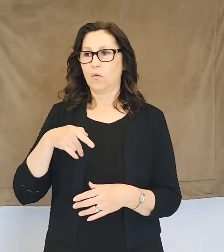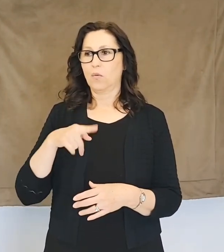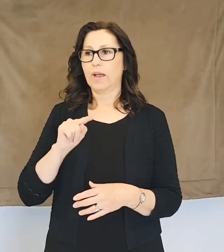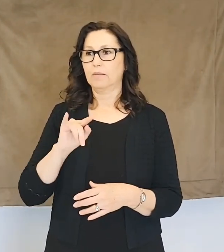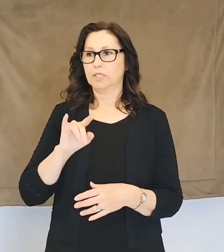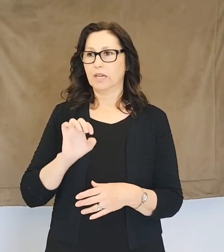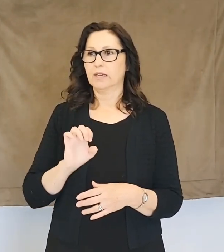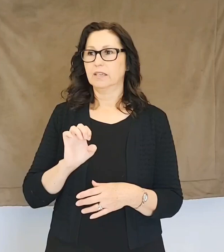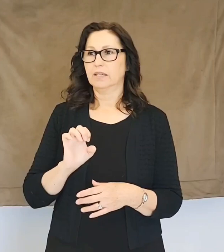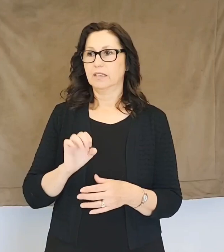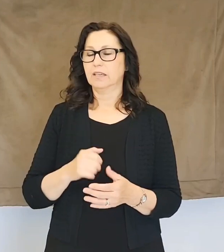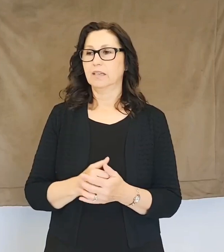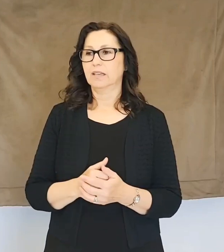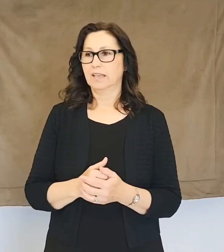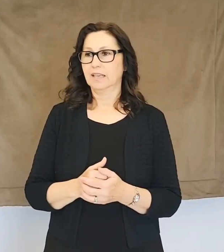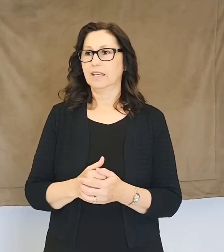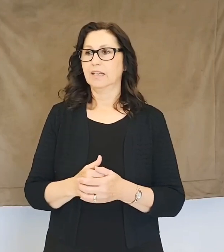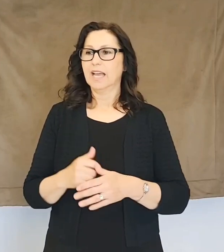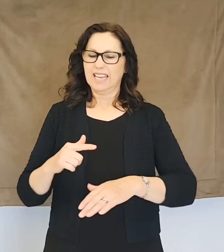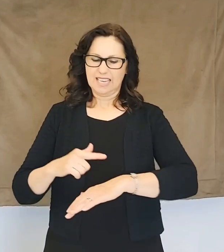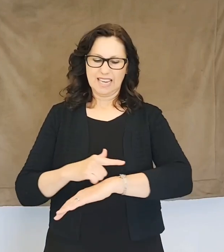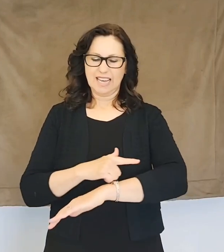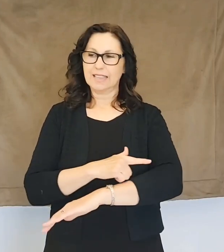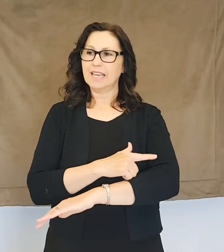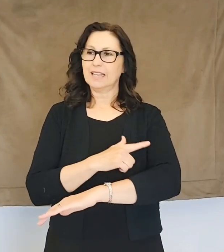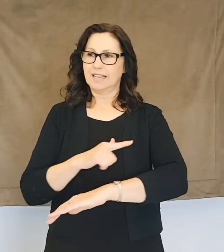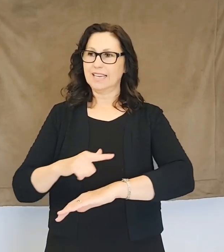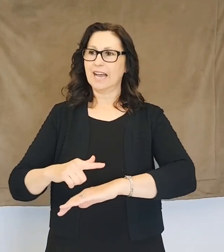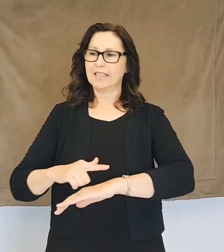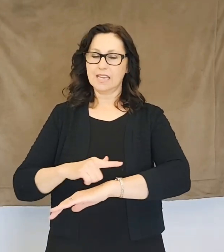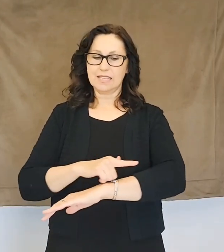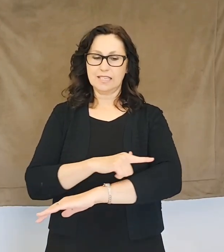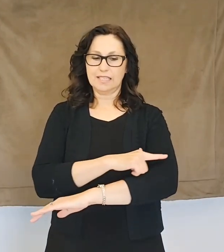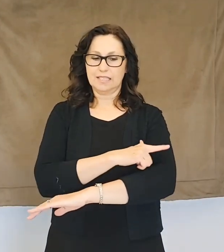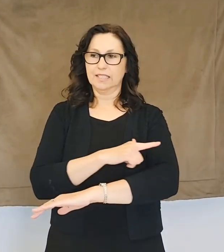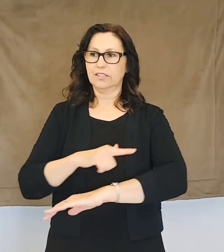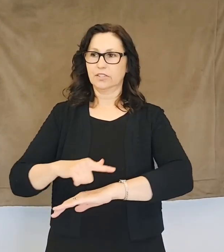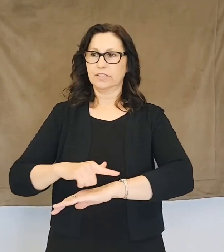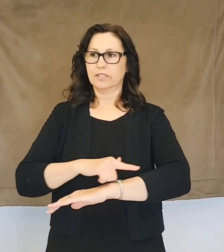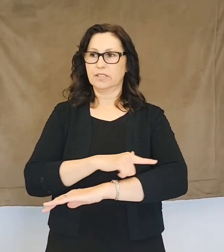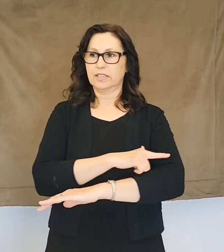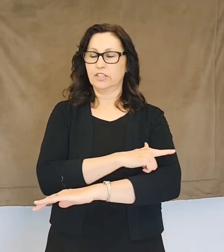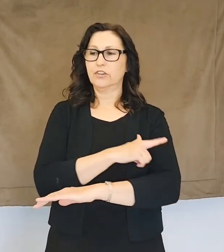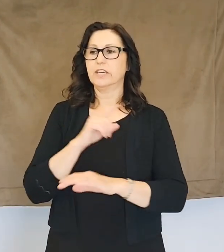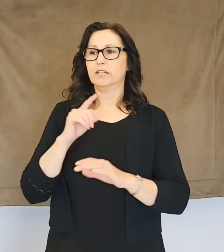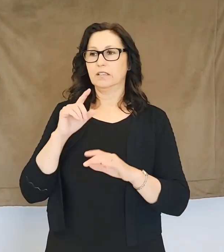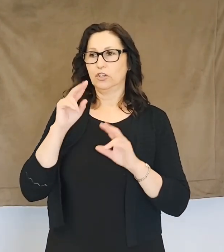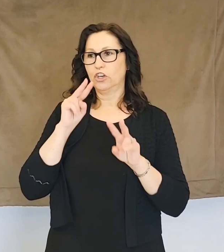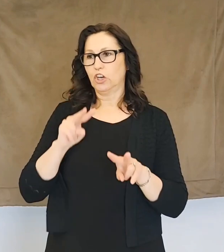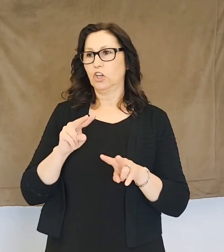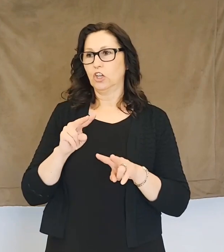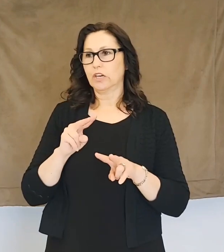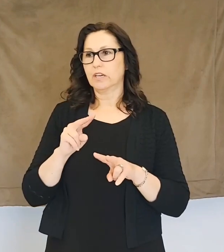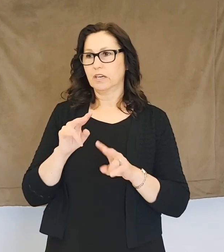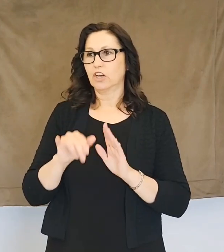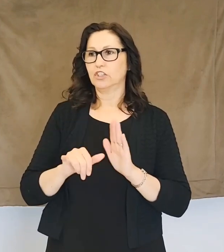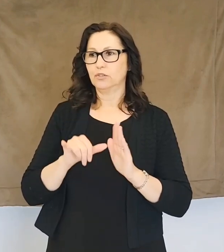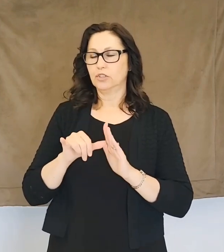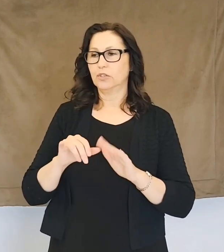like, I didn't know how to sign lizard. So I think this is lizard. You can look on